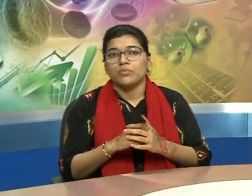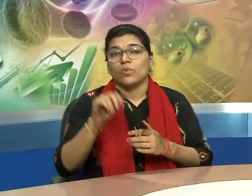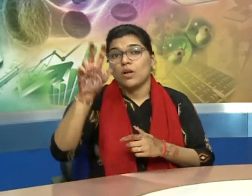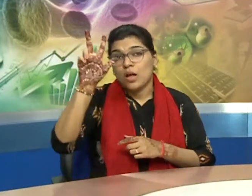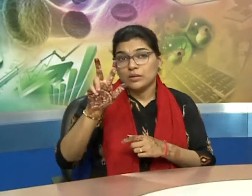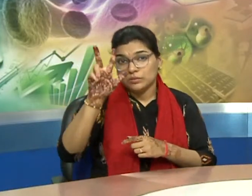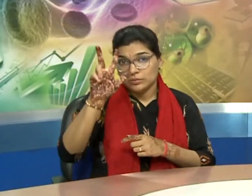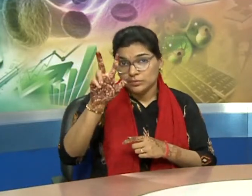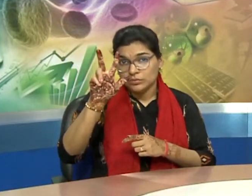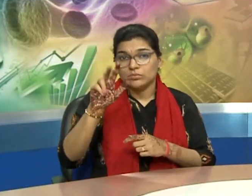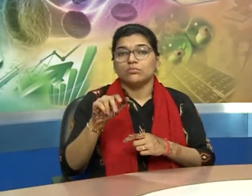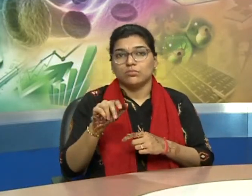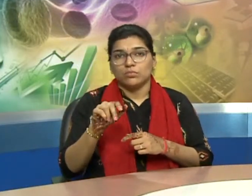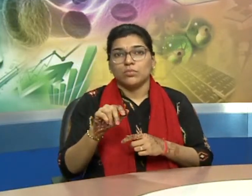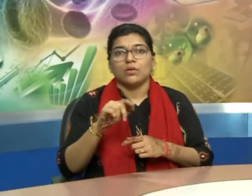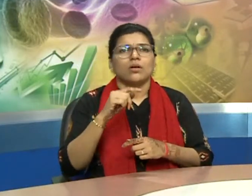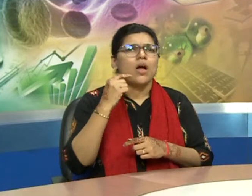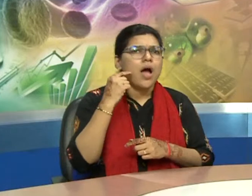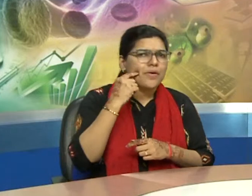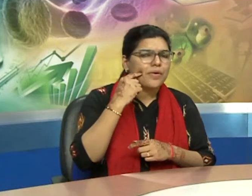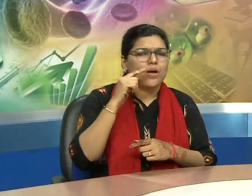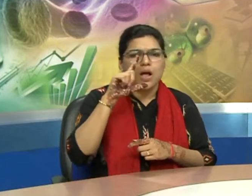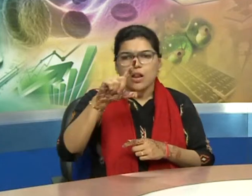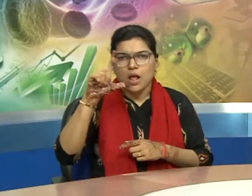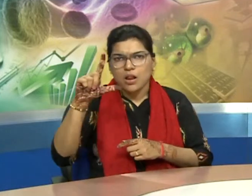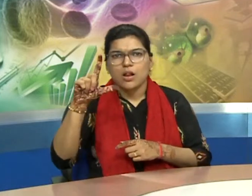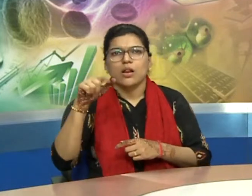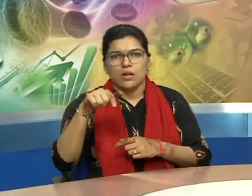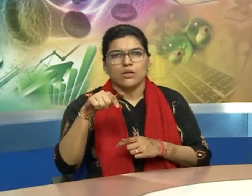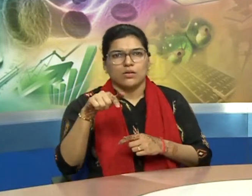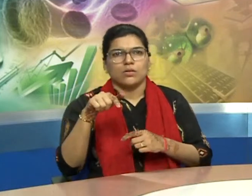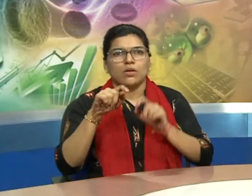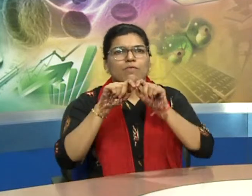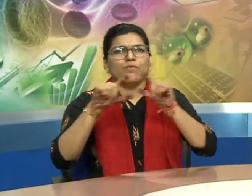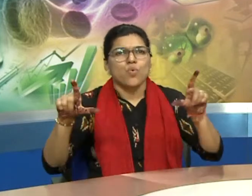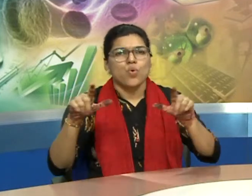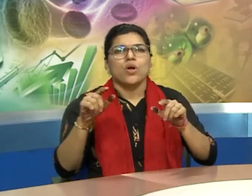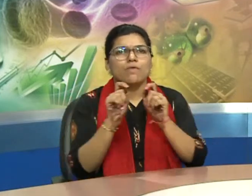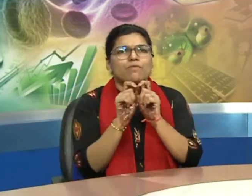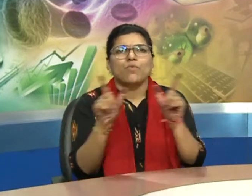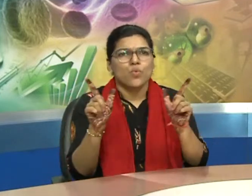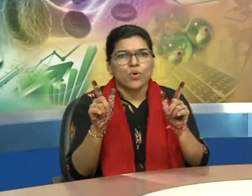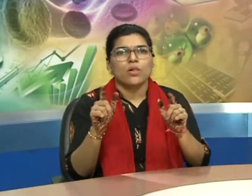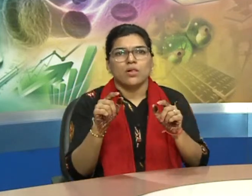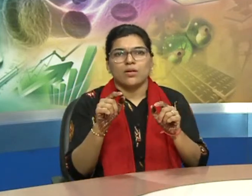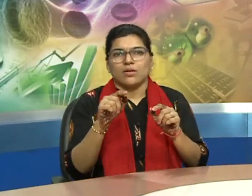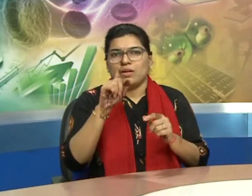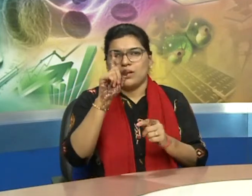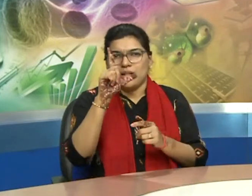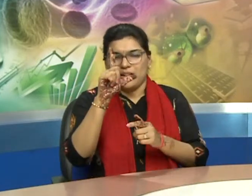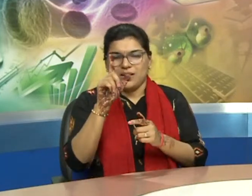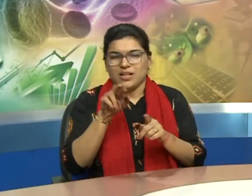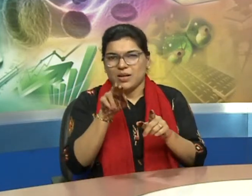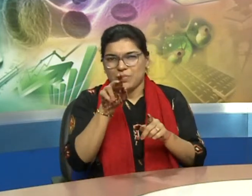It provides all the biographies services to the user. And then eighth